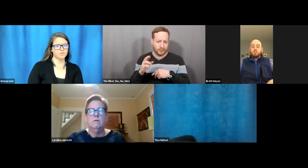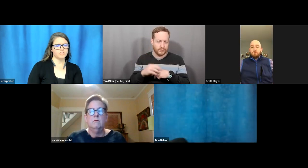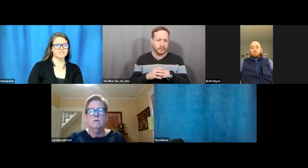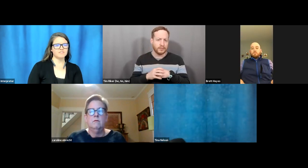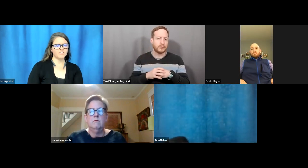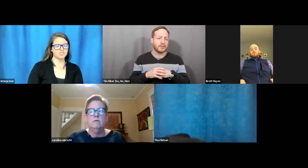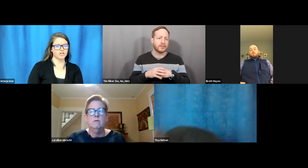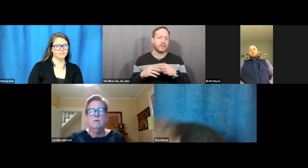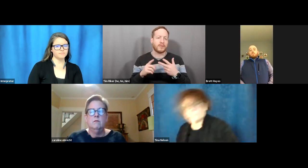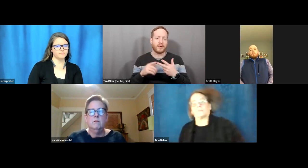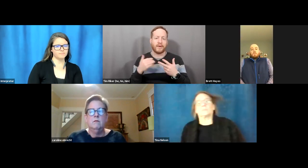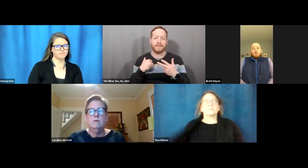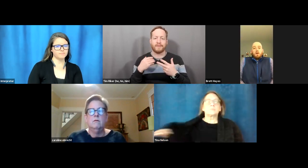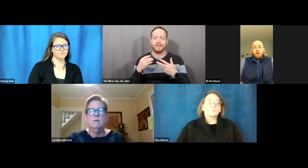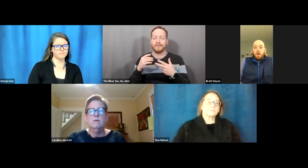She is the vice chair.